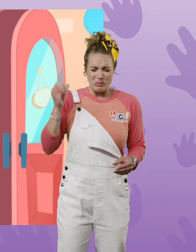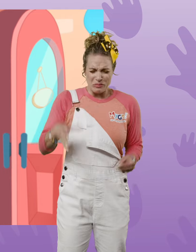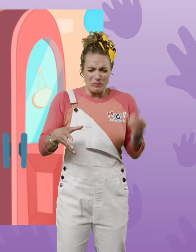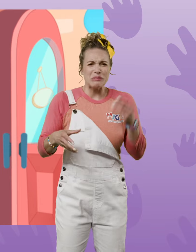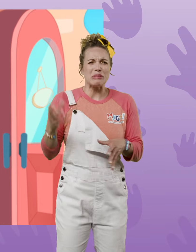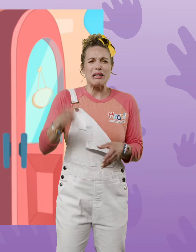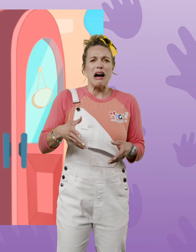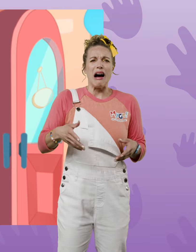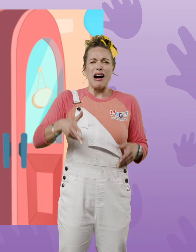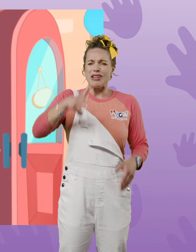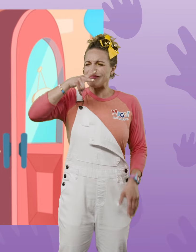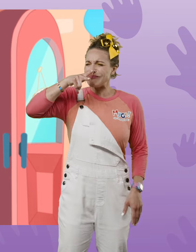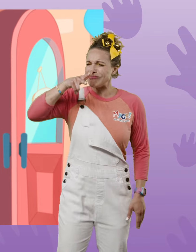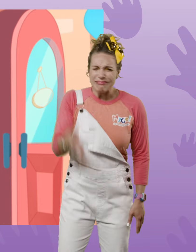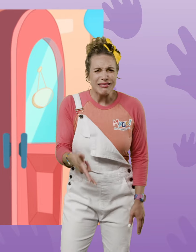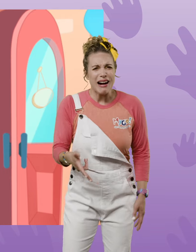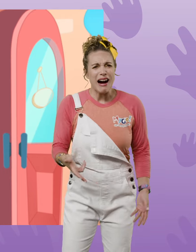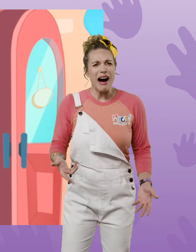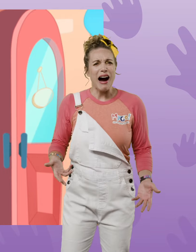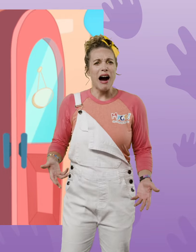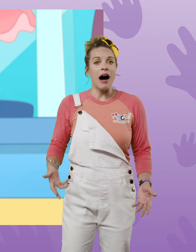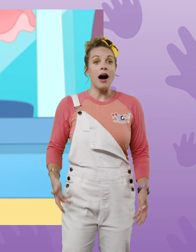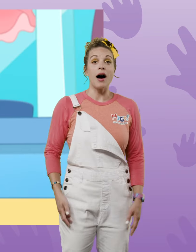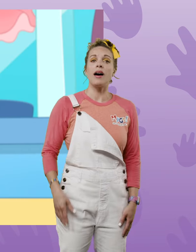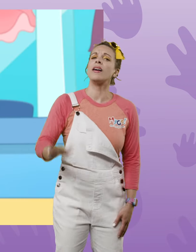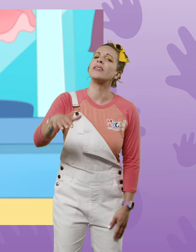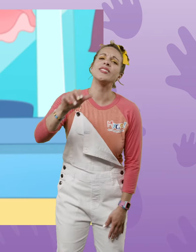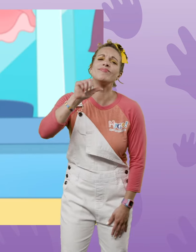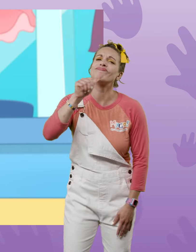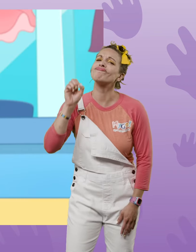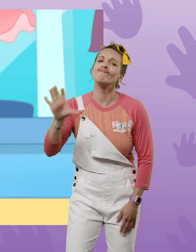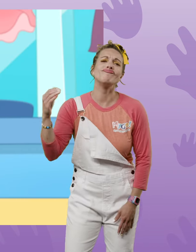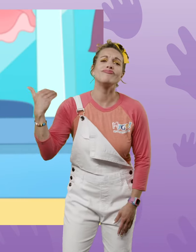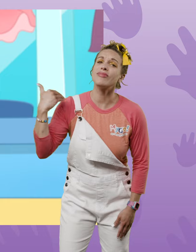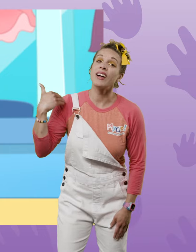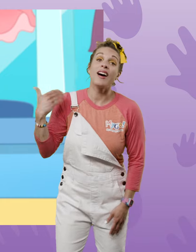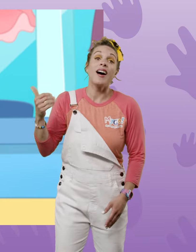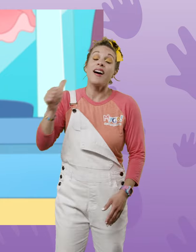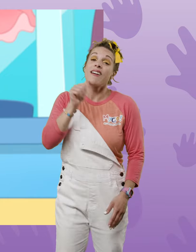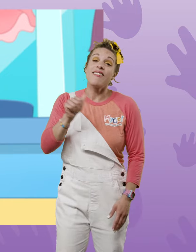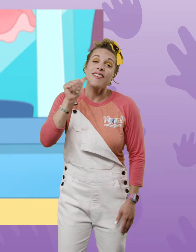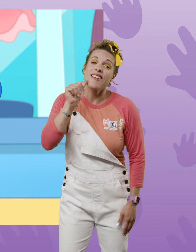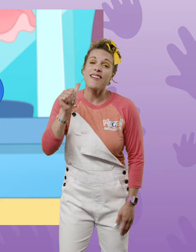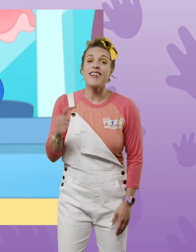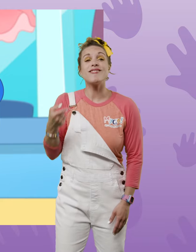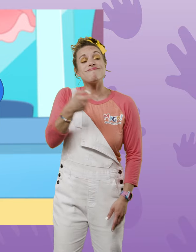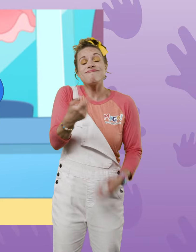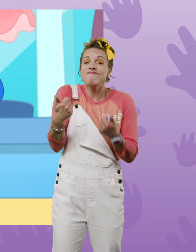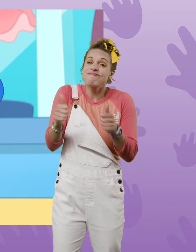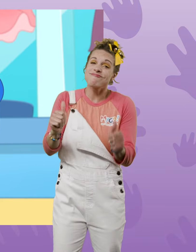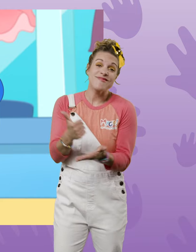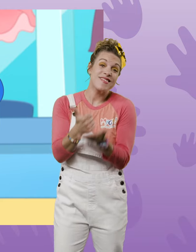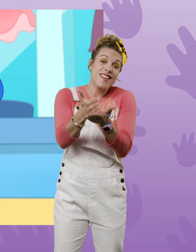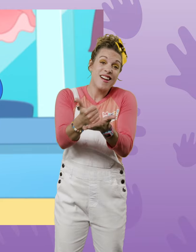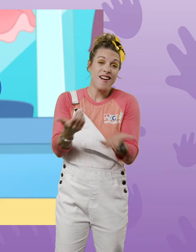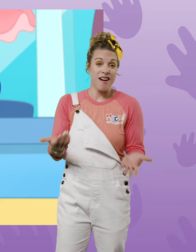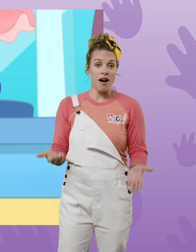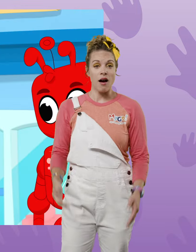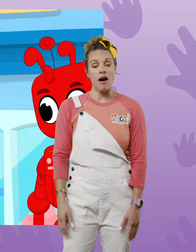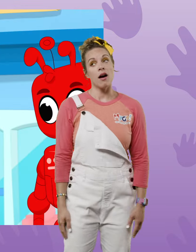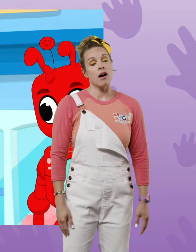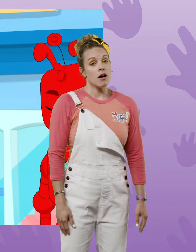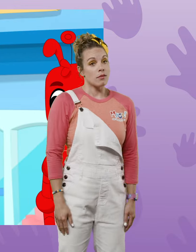My ingredients! Oh, they're ruined! It's not Orphle's fault, Aunt Augustine. He was just trying to